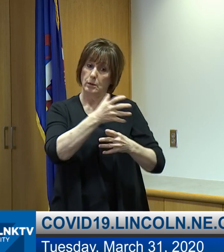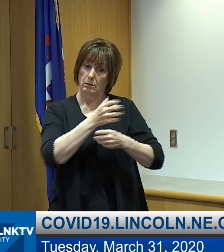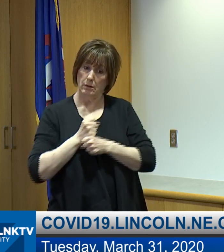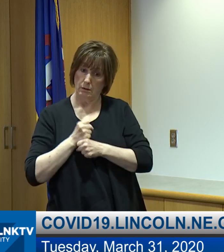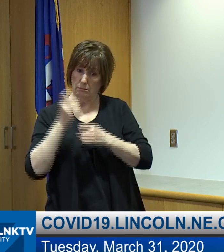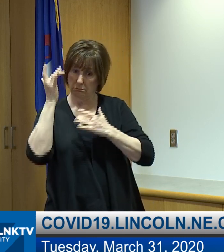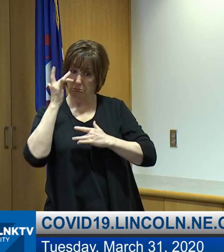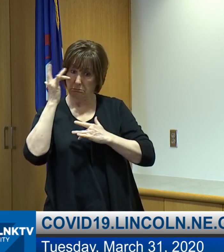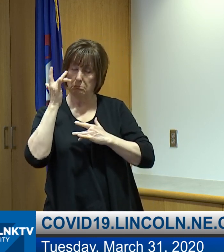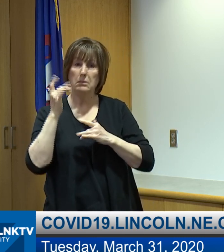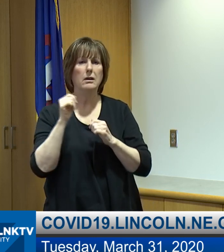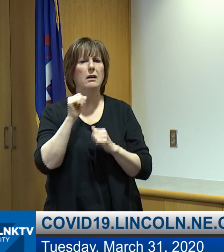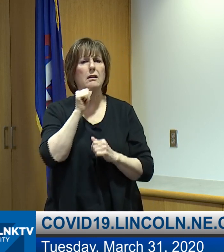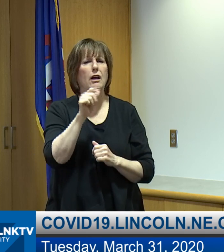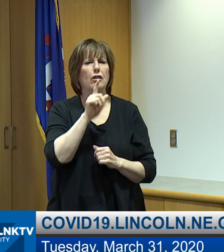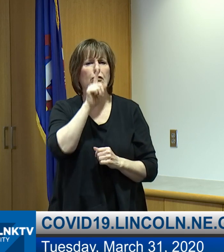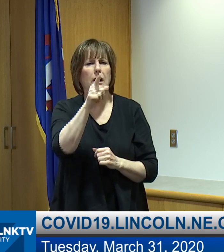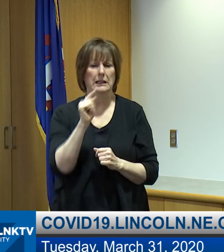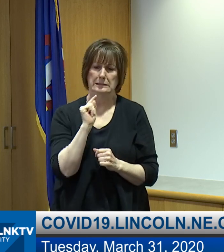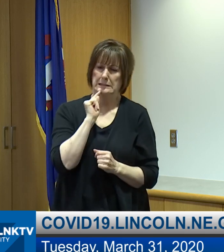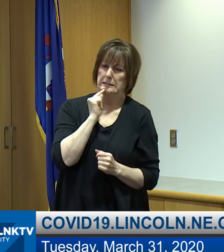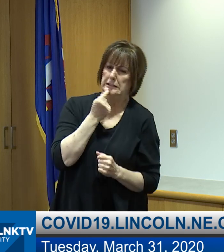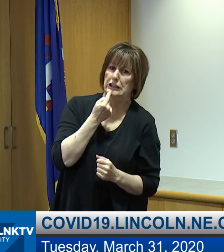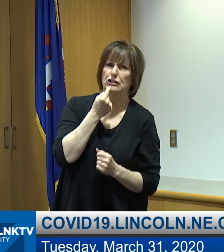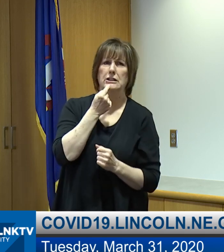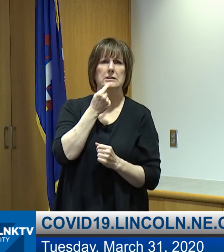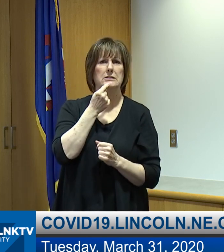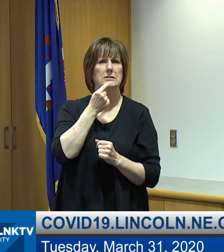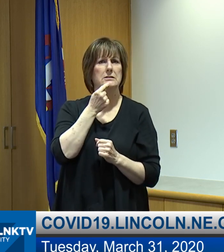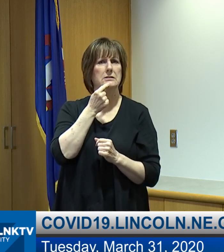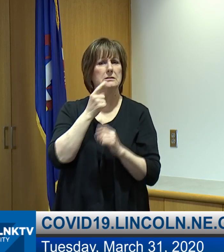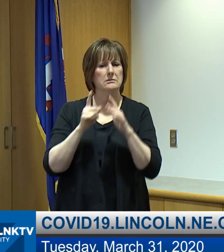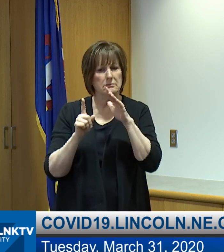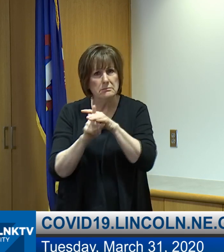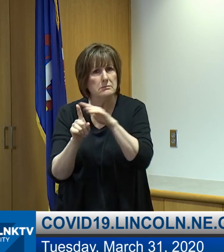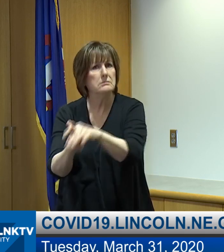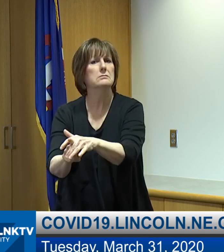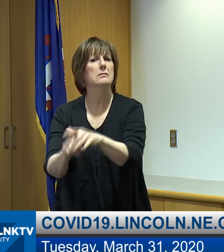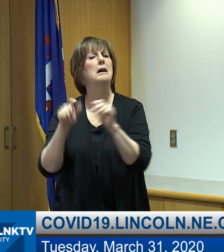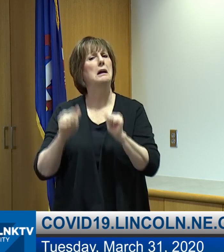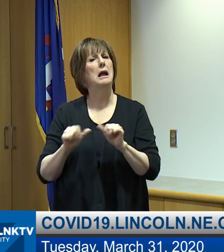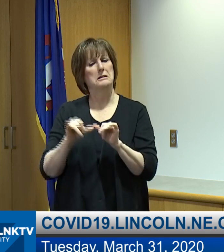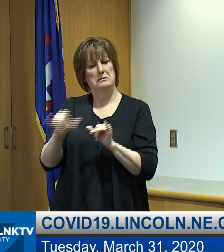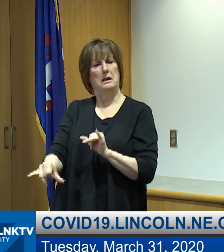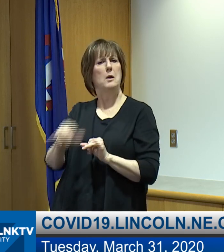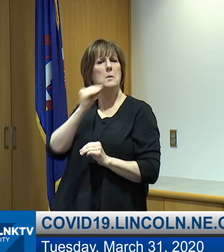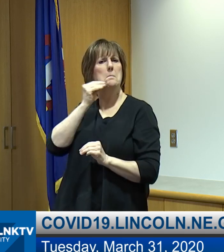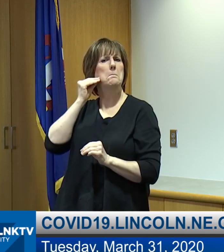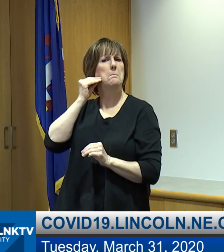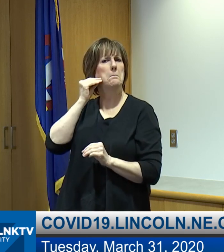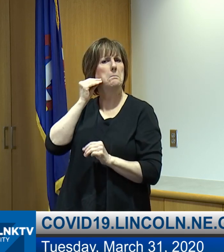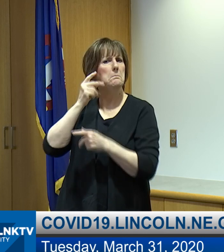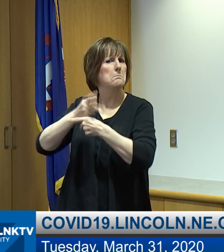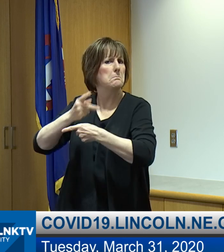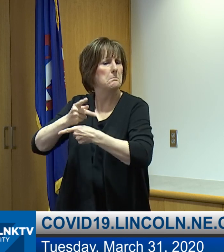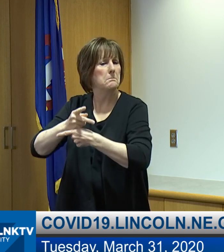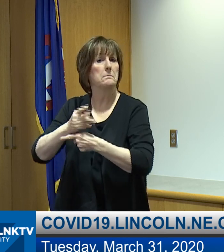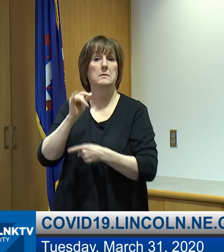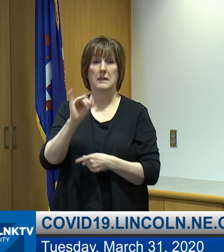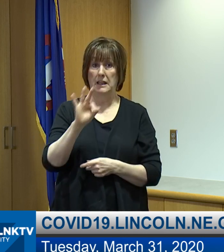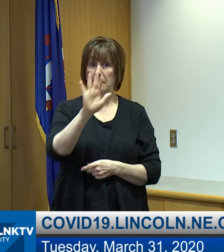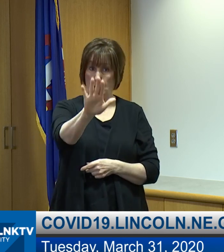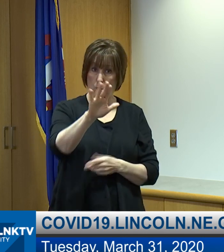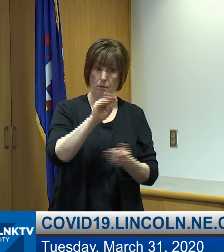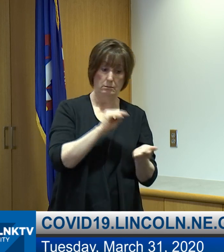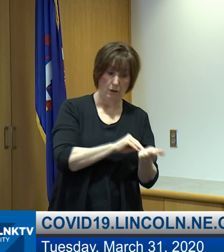do not experience life-threatening symptoms and are able to recover at home without medical care. If you are deemed safe by your